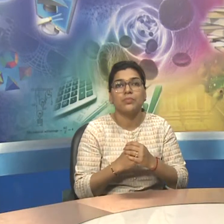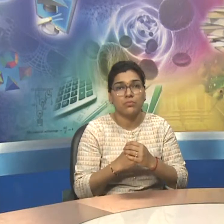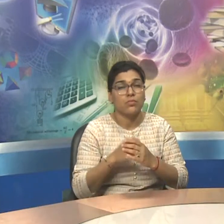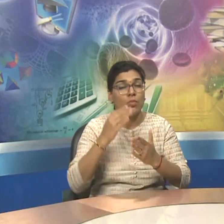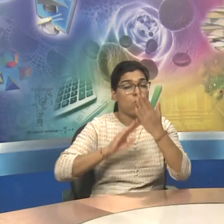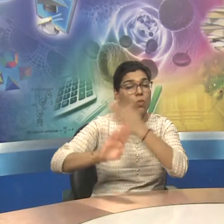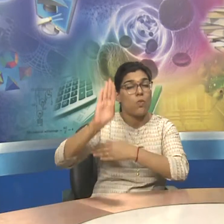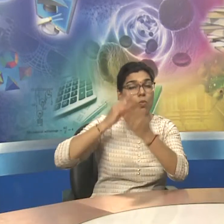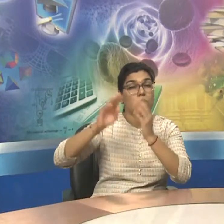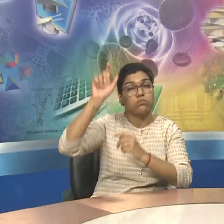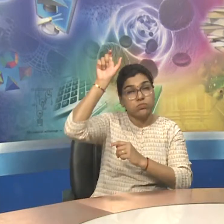Political science.